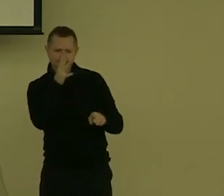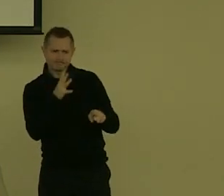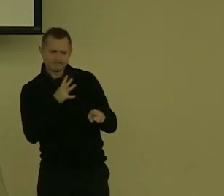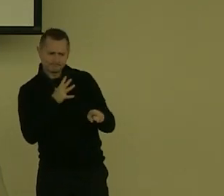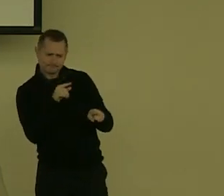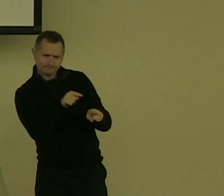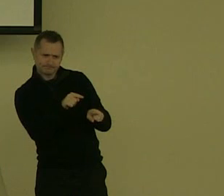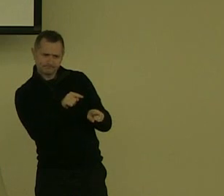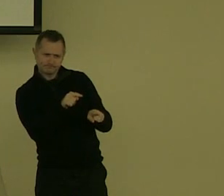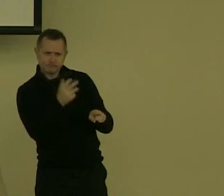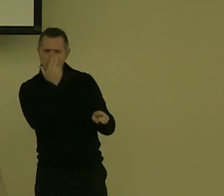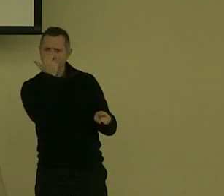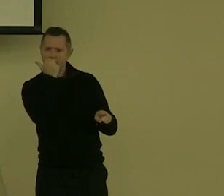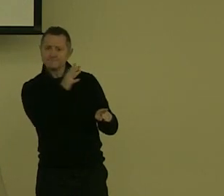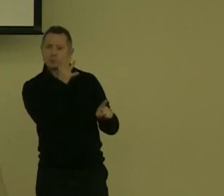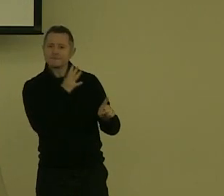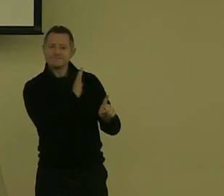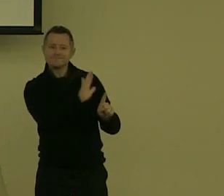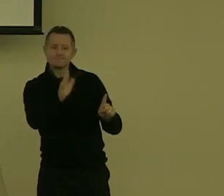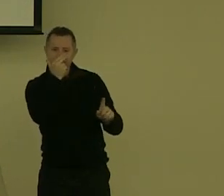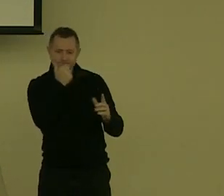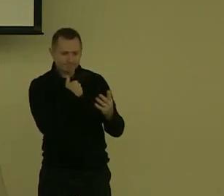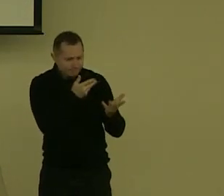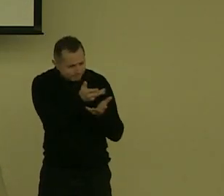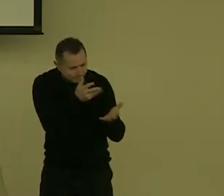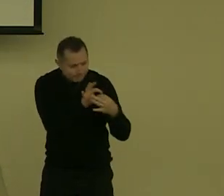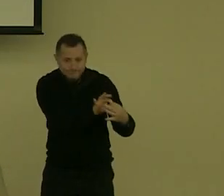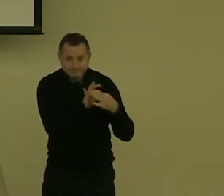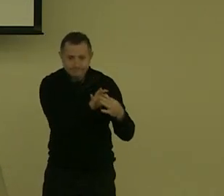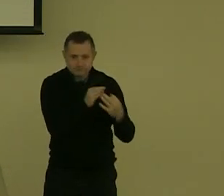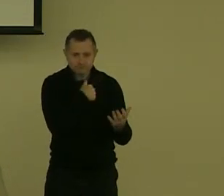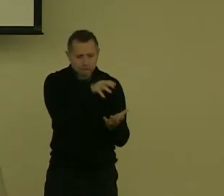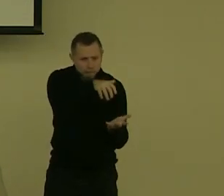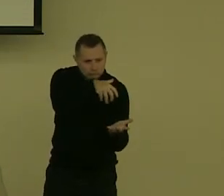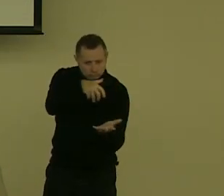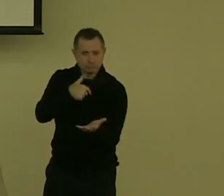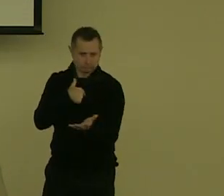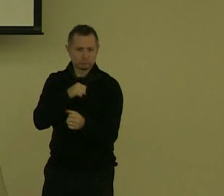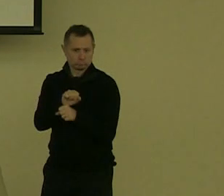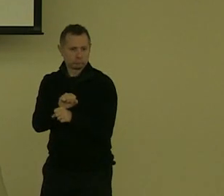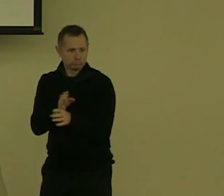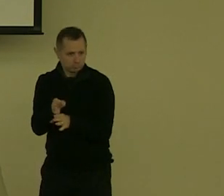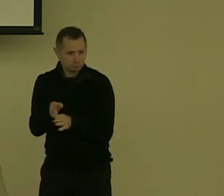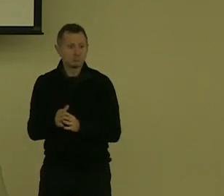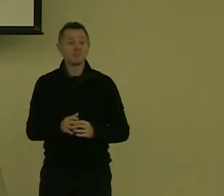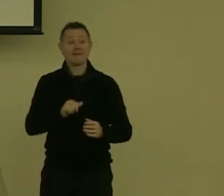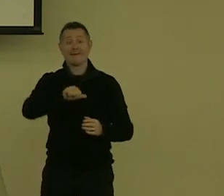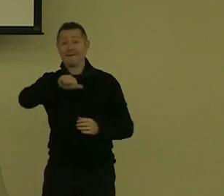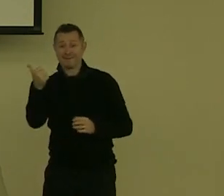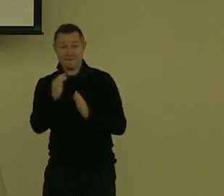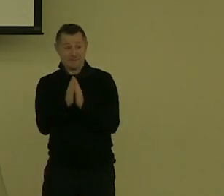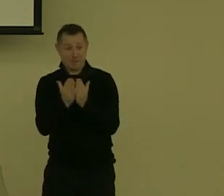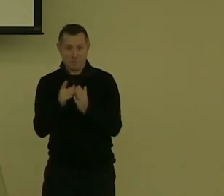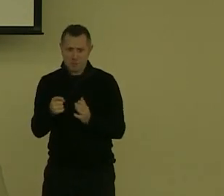book. Yes. Thank you, Karen. And I worked with Art Spiegelman on a book called Metamouse for 6 years